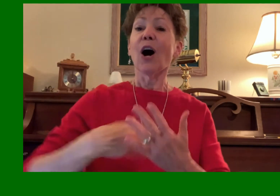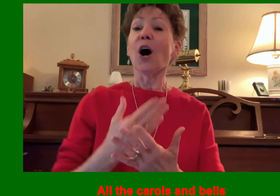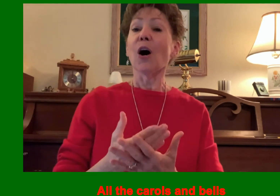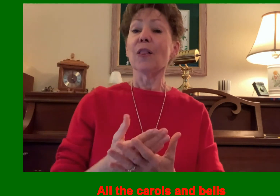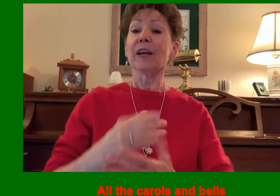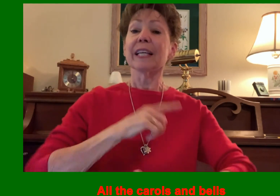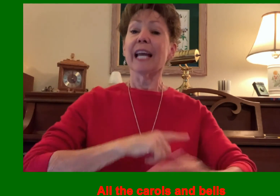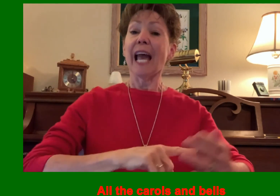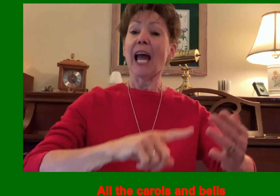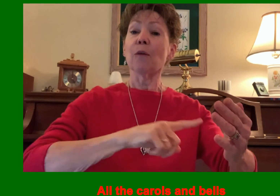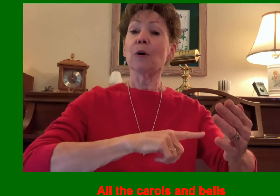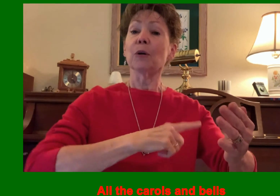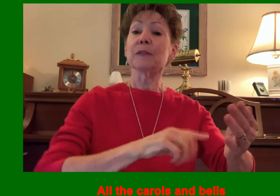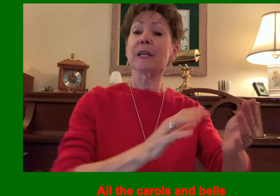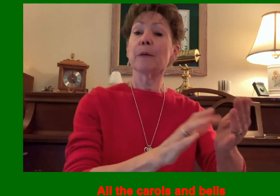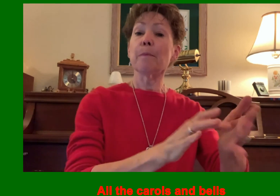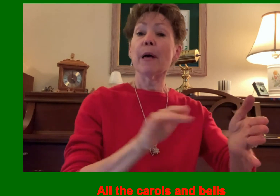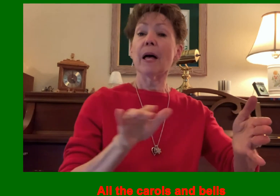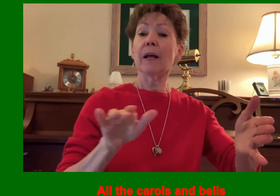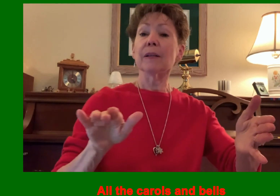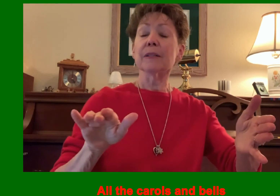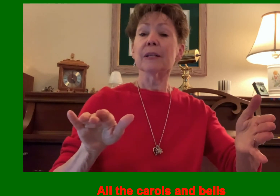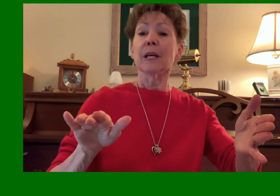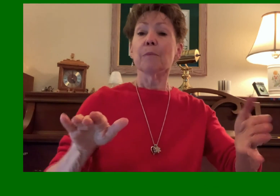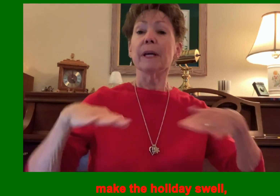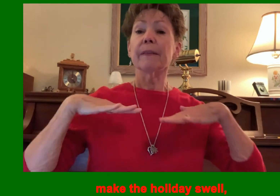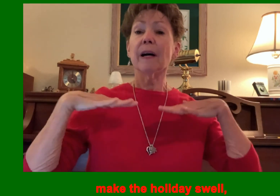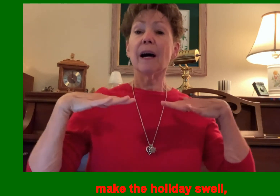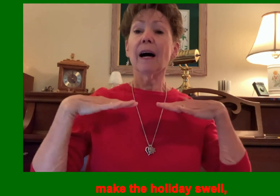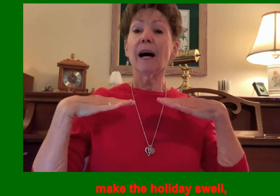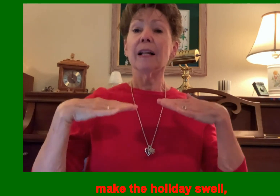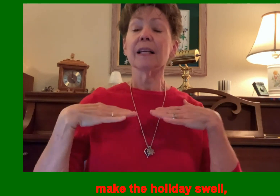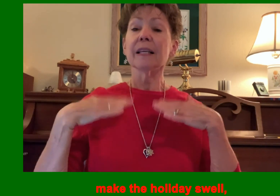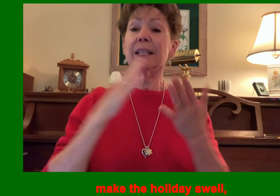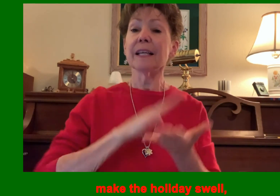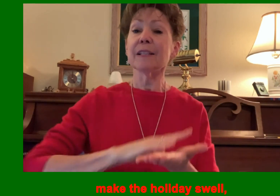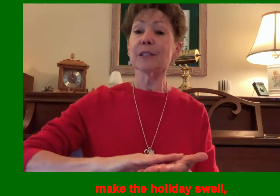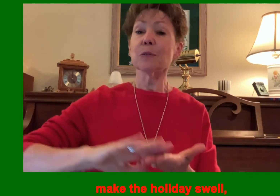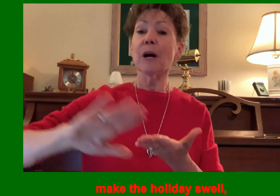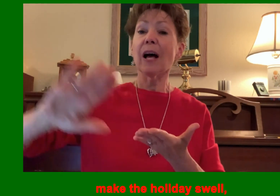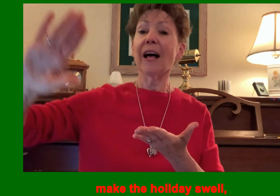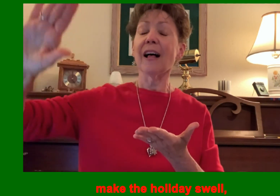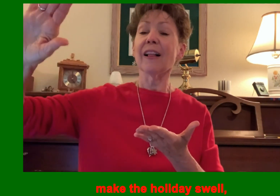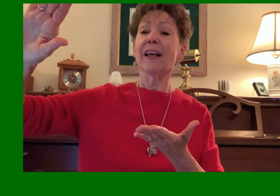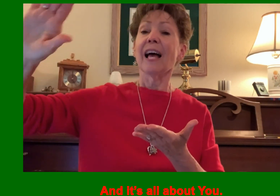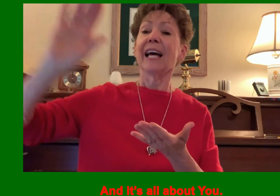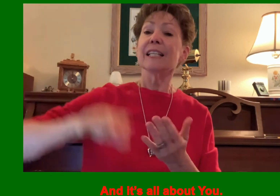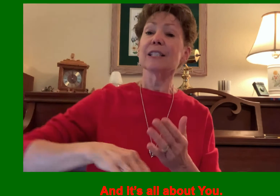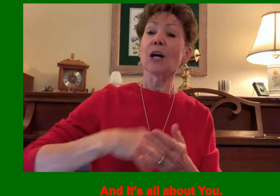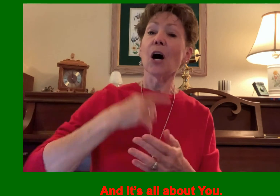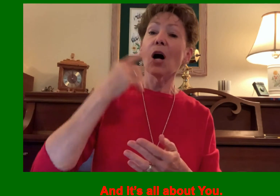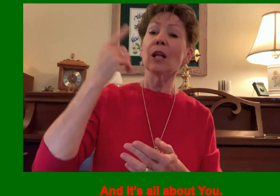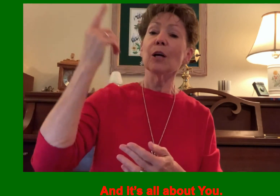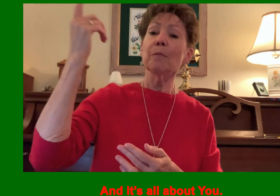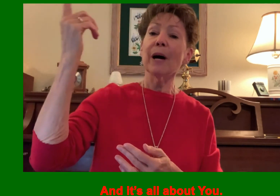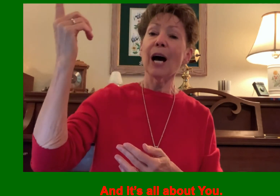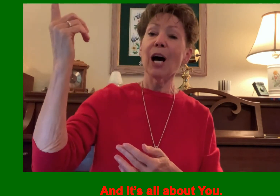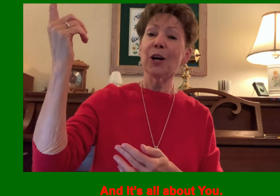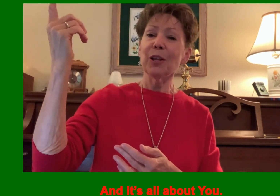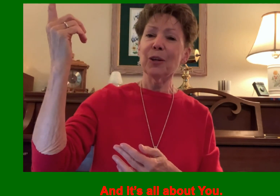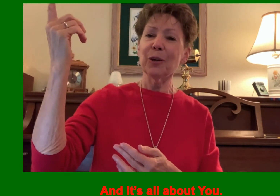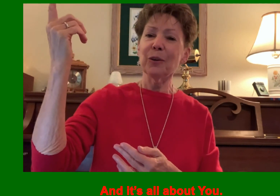All the carols and vows make the holidays swell, and it's all